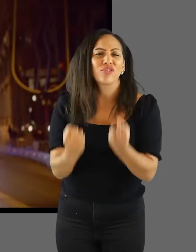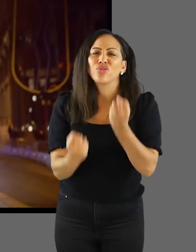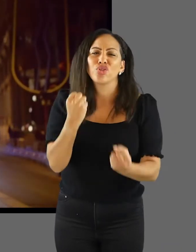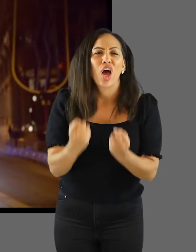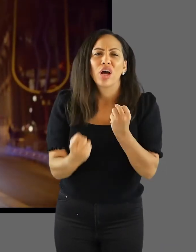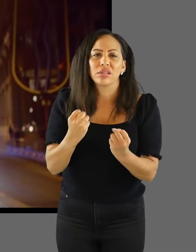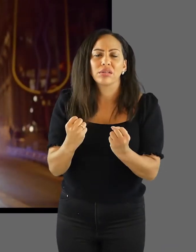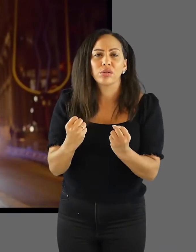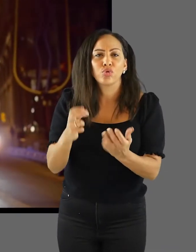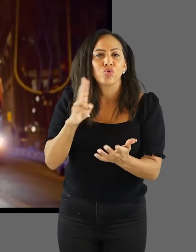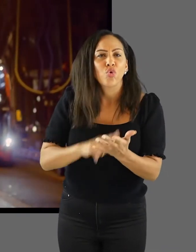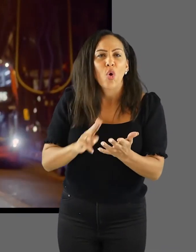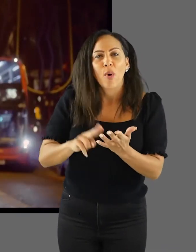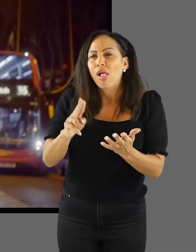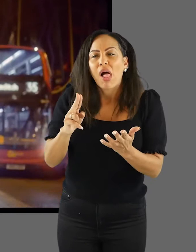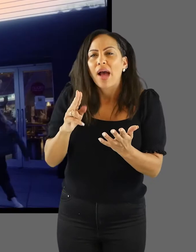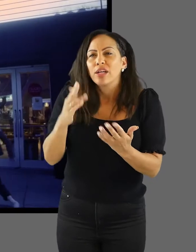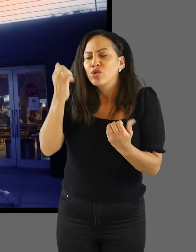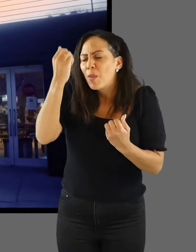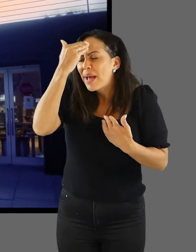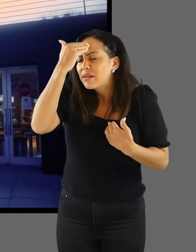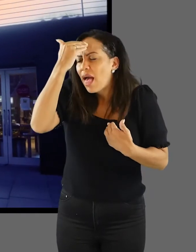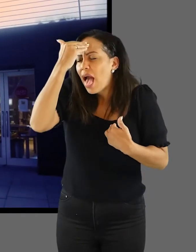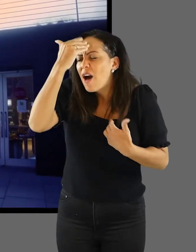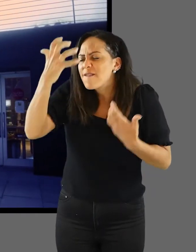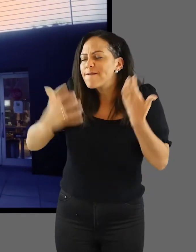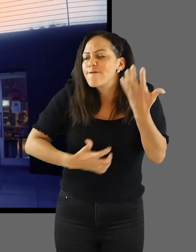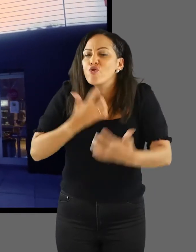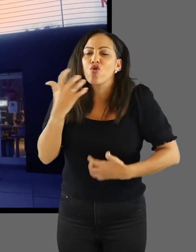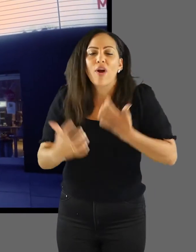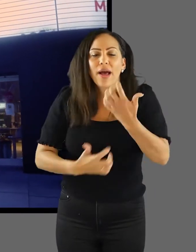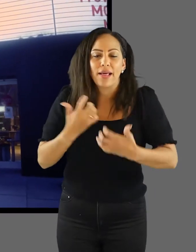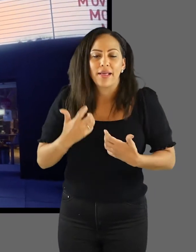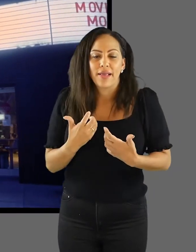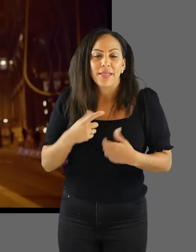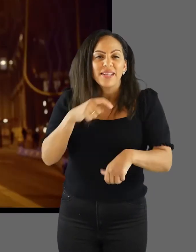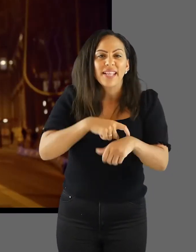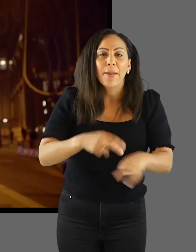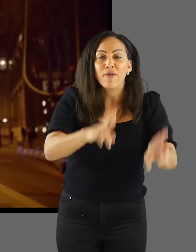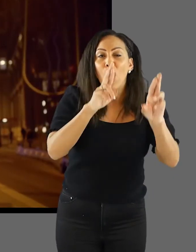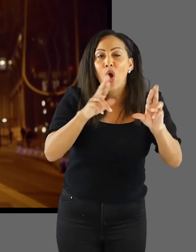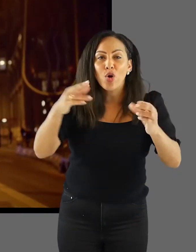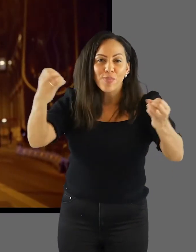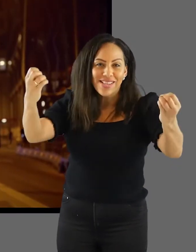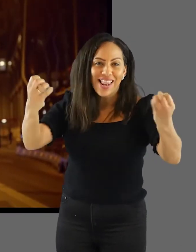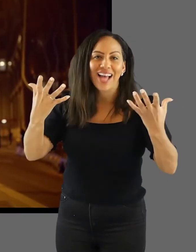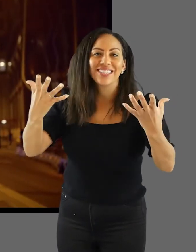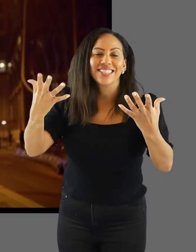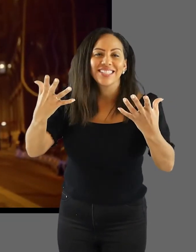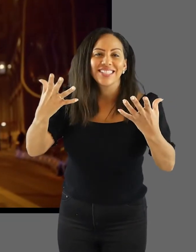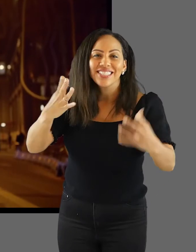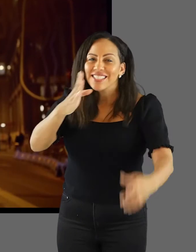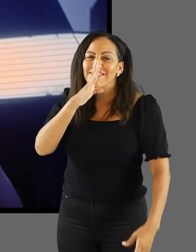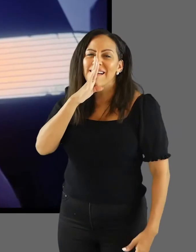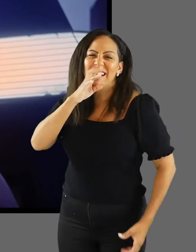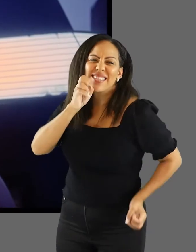condition, about people and how they interact with each other and the world around them.